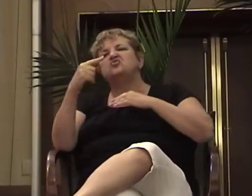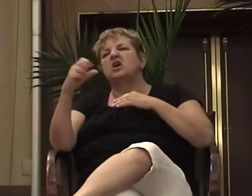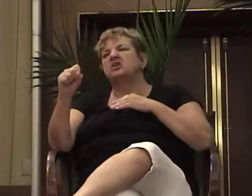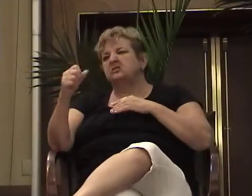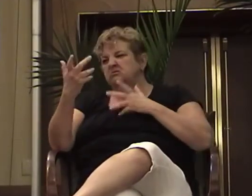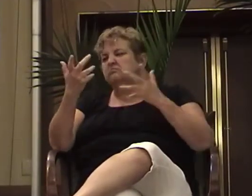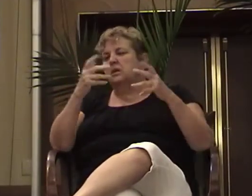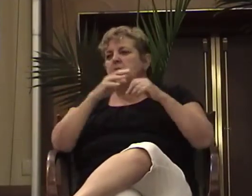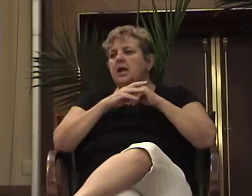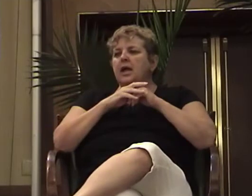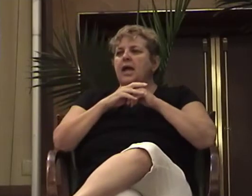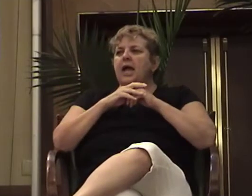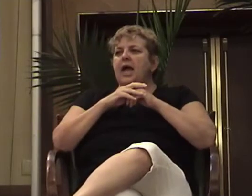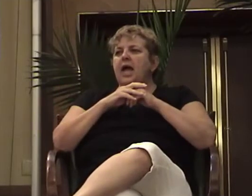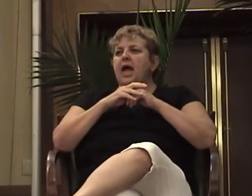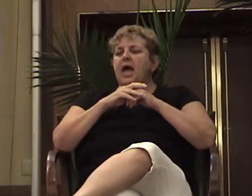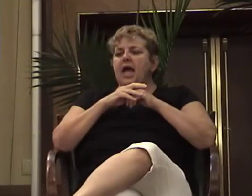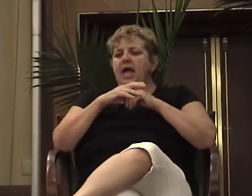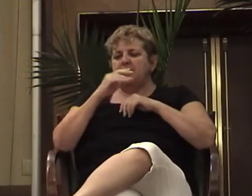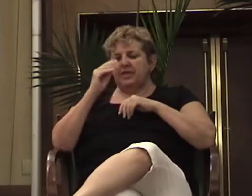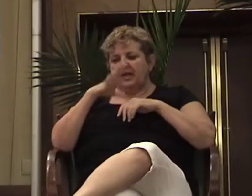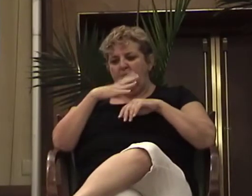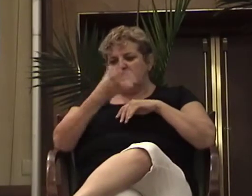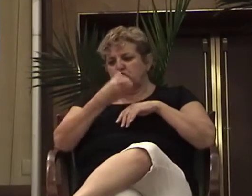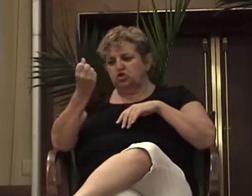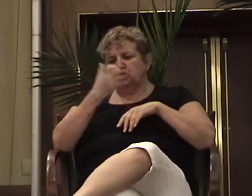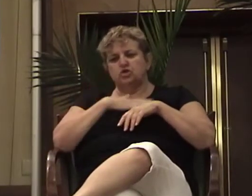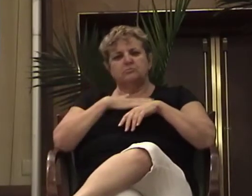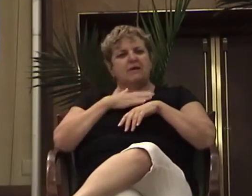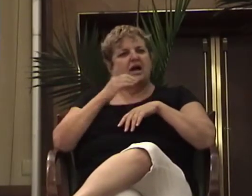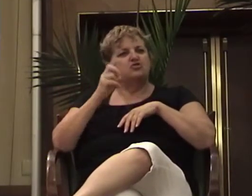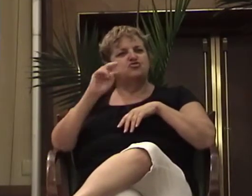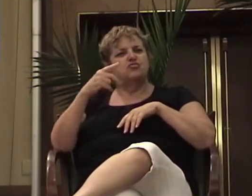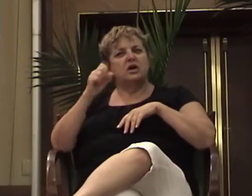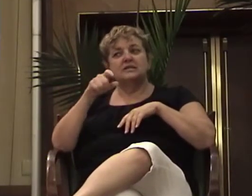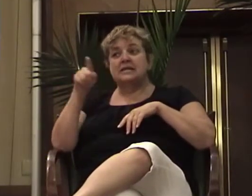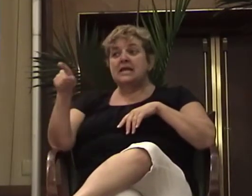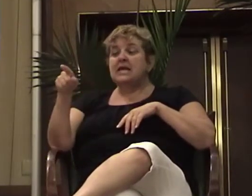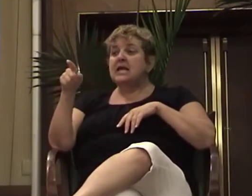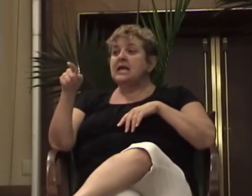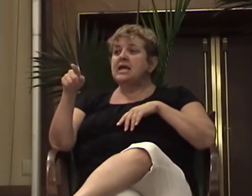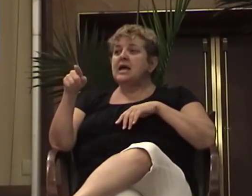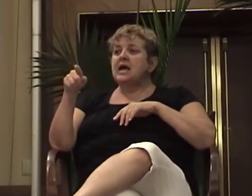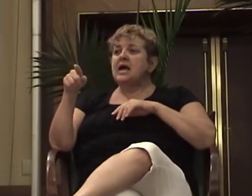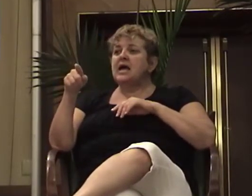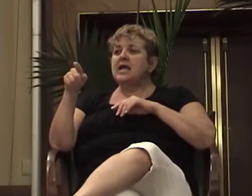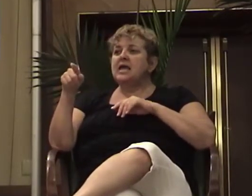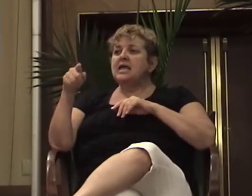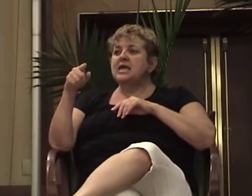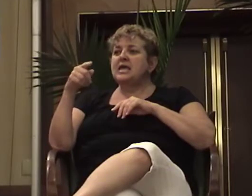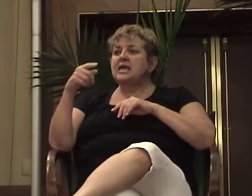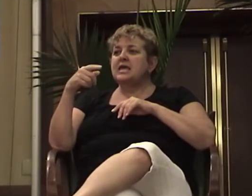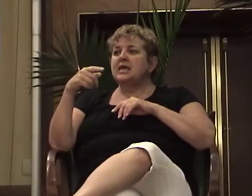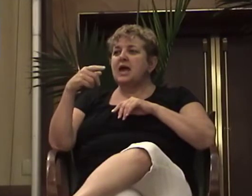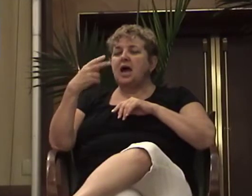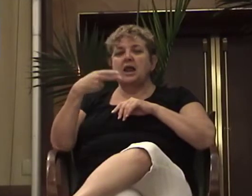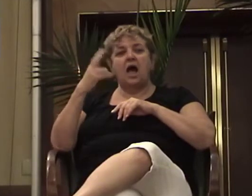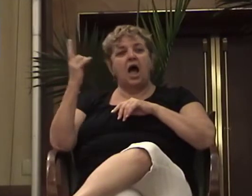and all of a sudden the guy took my drugs. He got high, and he shot ice water into my veins. It